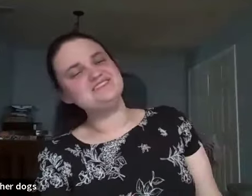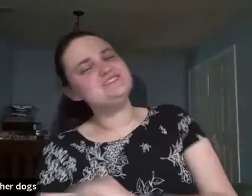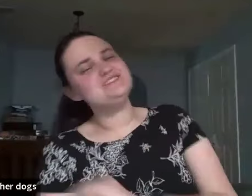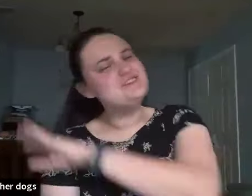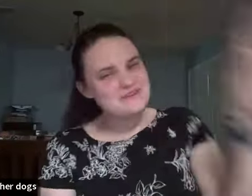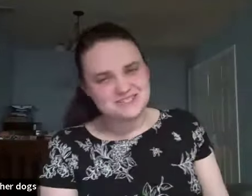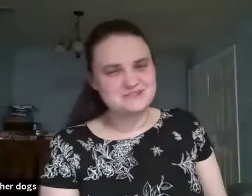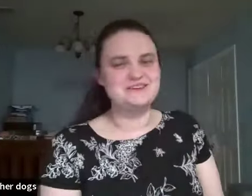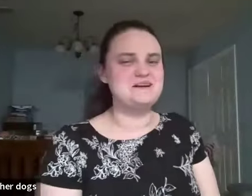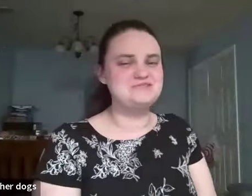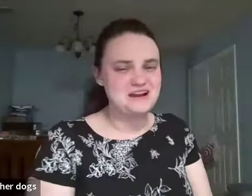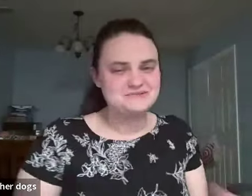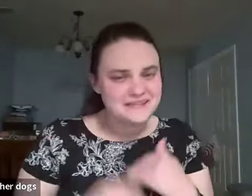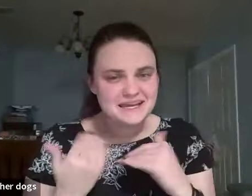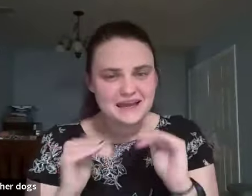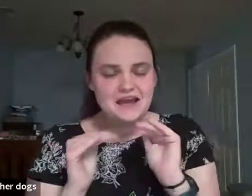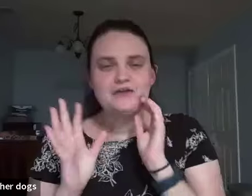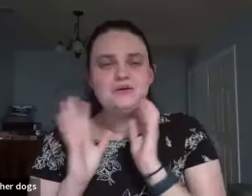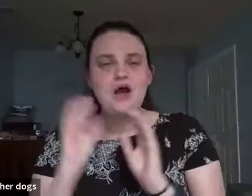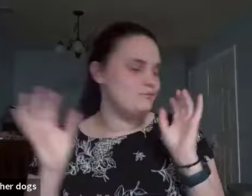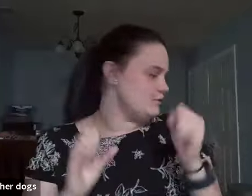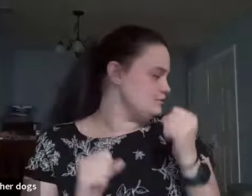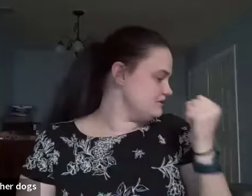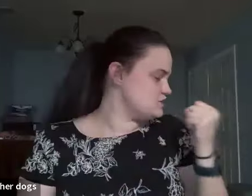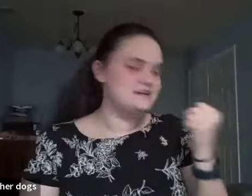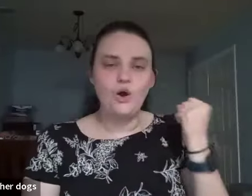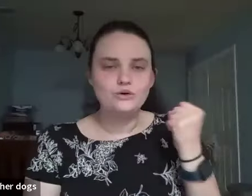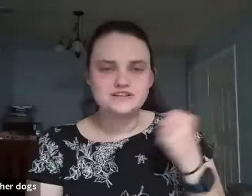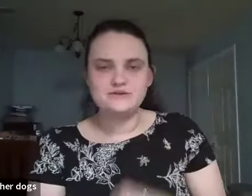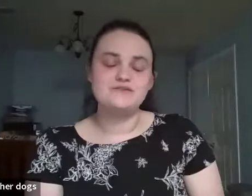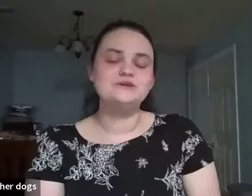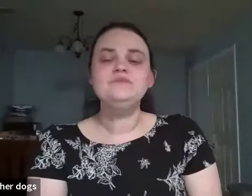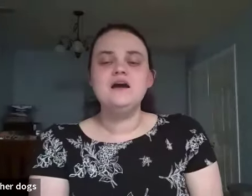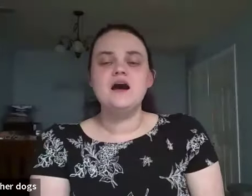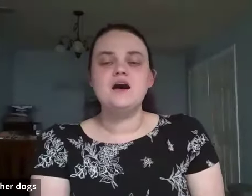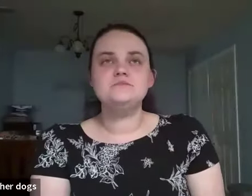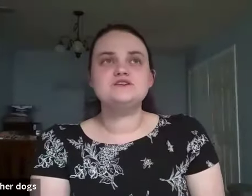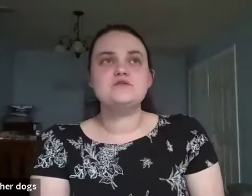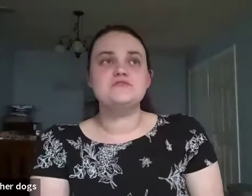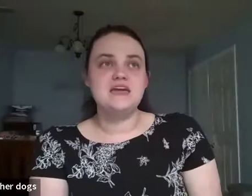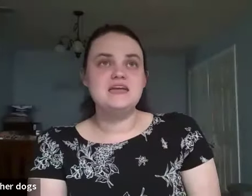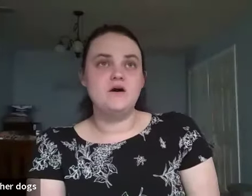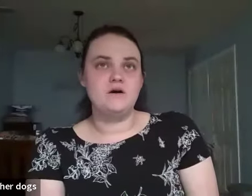have so much with them, and I'm trying to be like, I don't want to, I won't, I'm trying not to hold y'all forever. So they